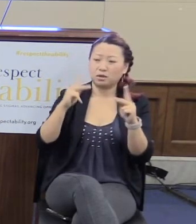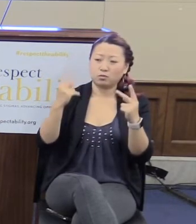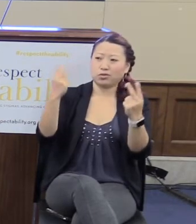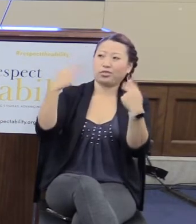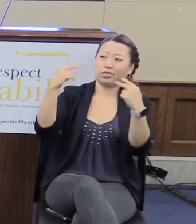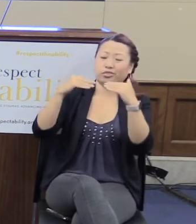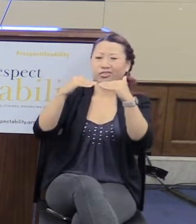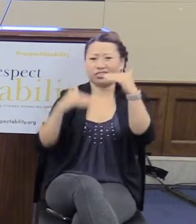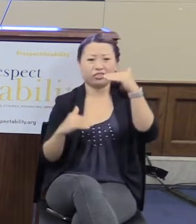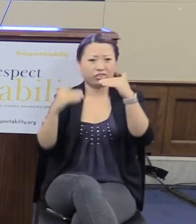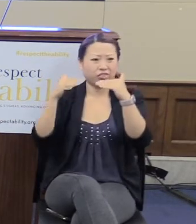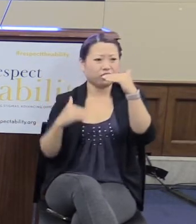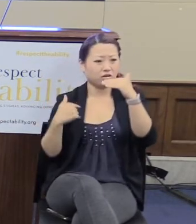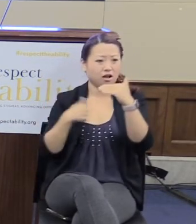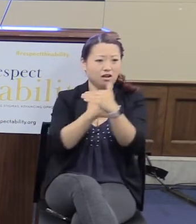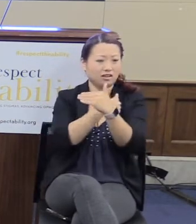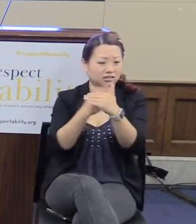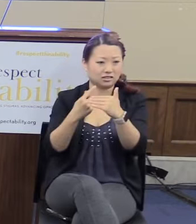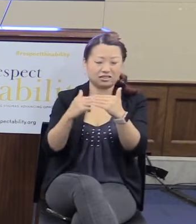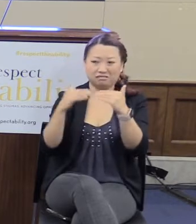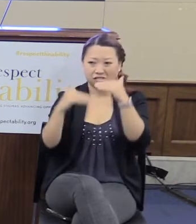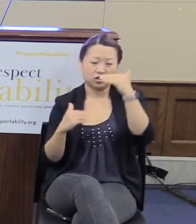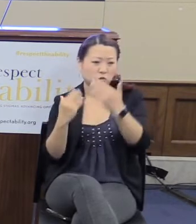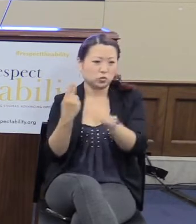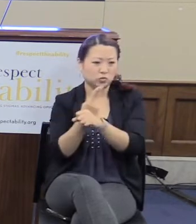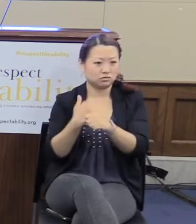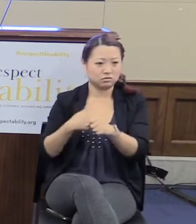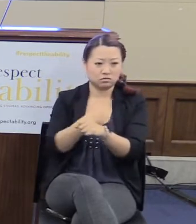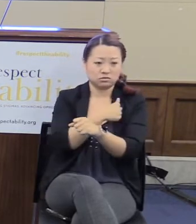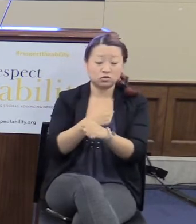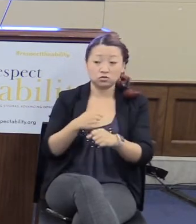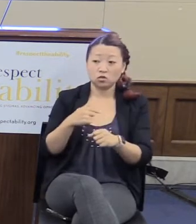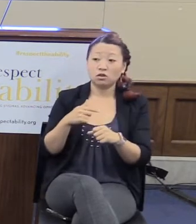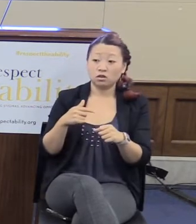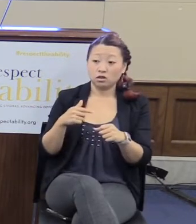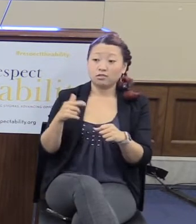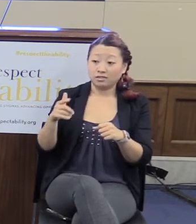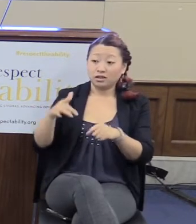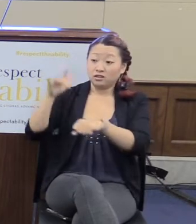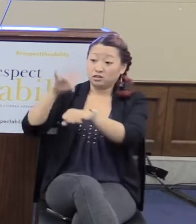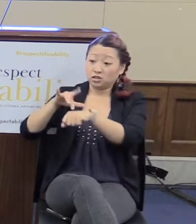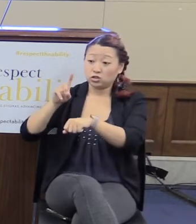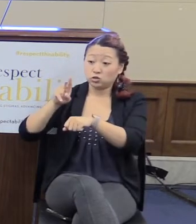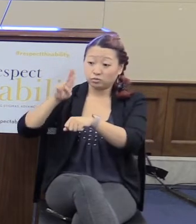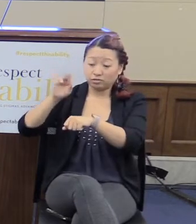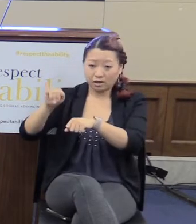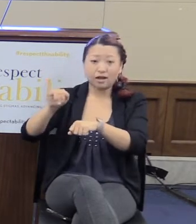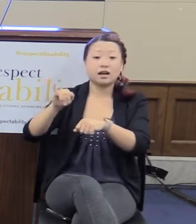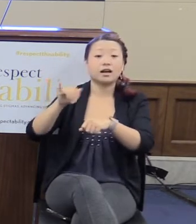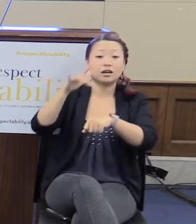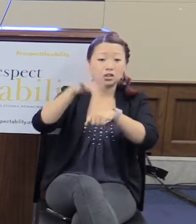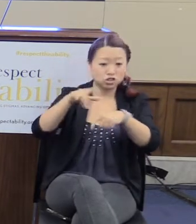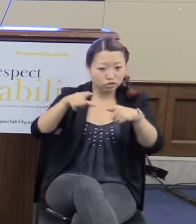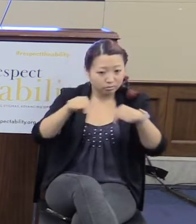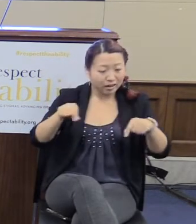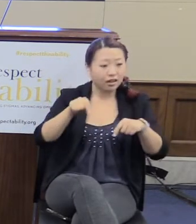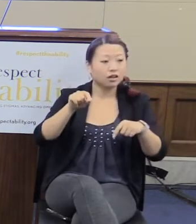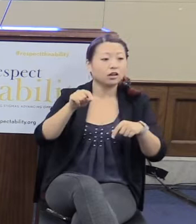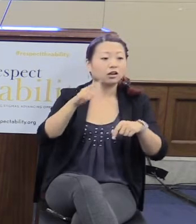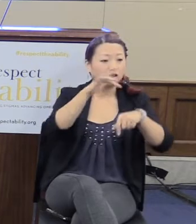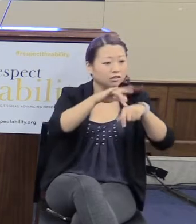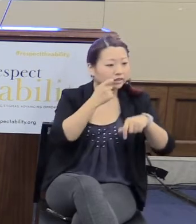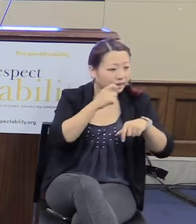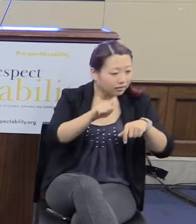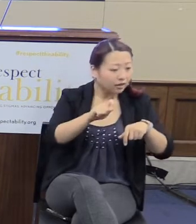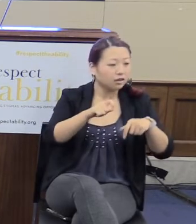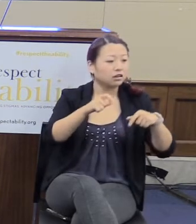we're constantly underutilizing it. So after that, I went to Japan, I went to Kenya, I went to China, I went to South